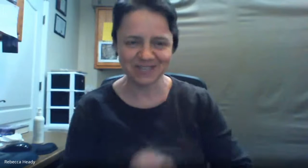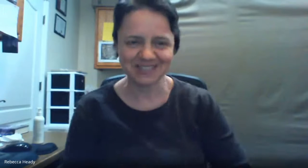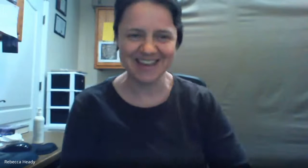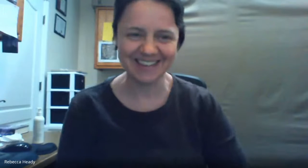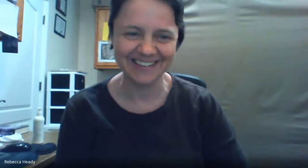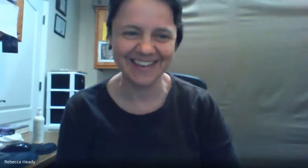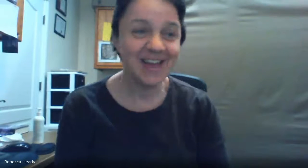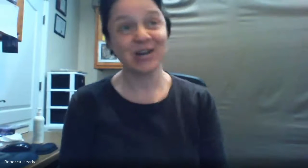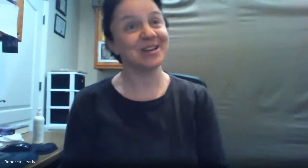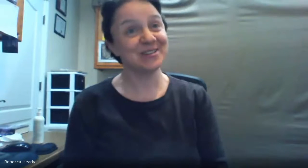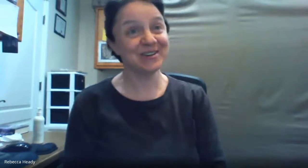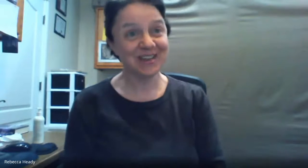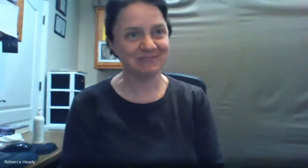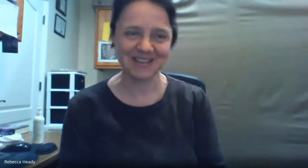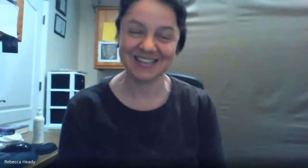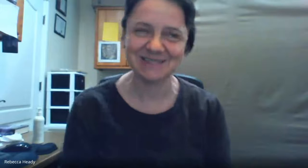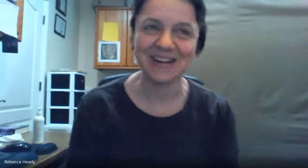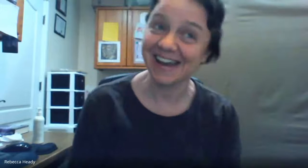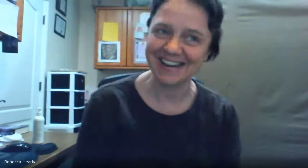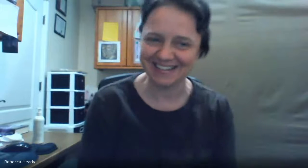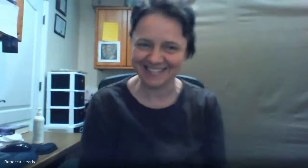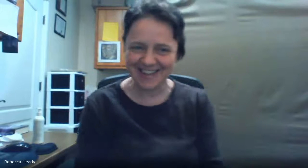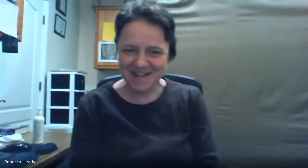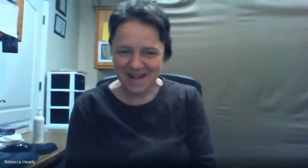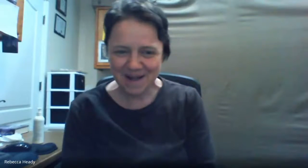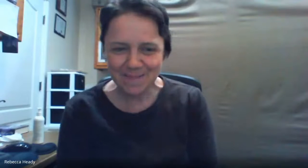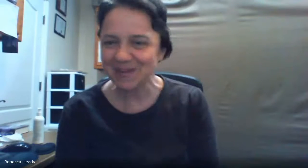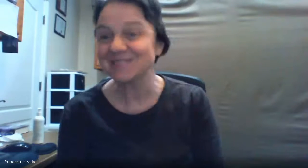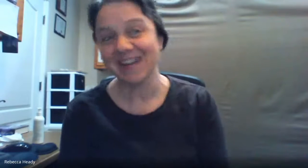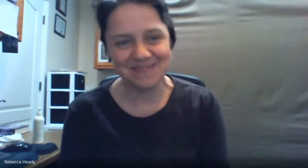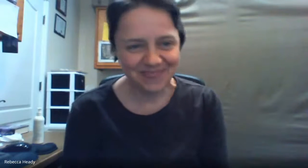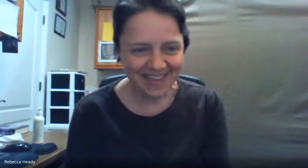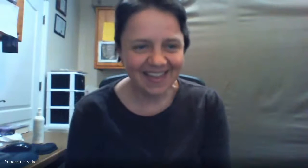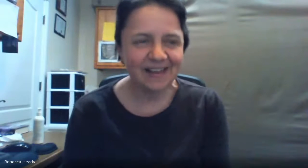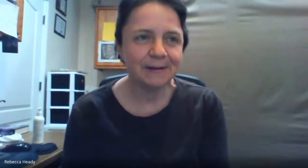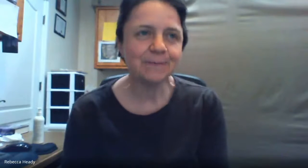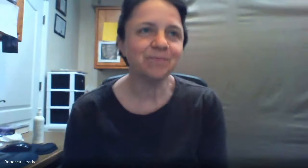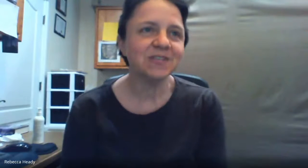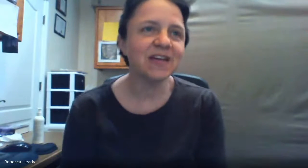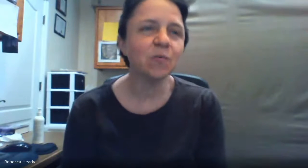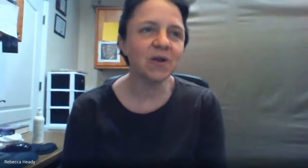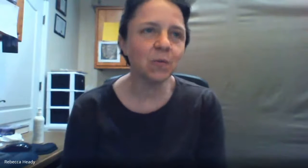conversation, talking to yourself basically, but not. But it's fun. So that's